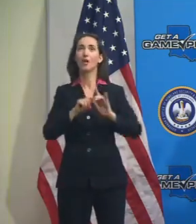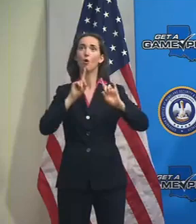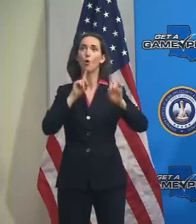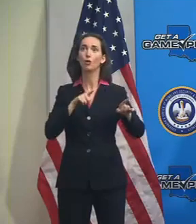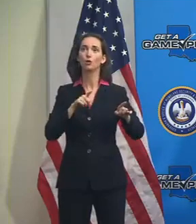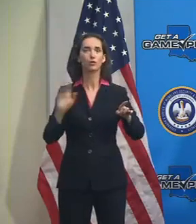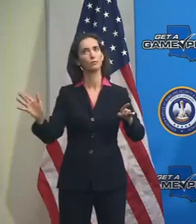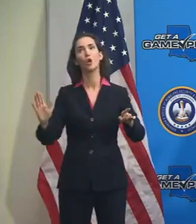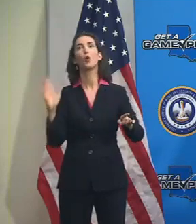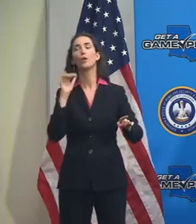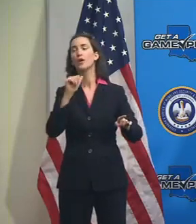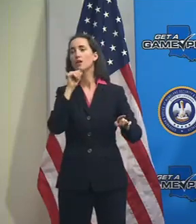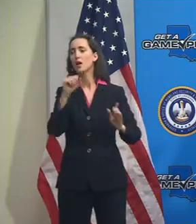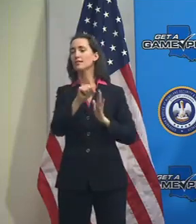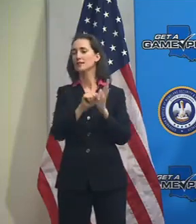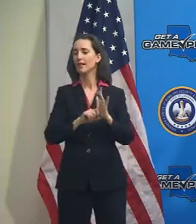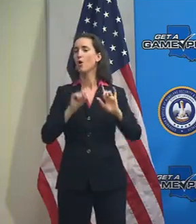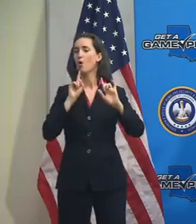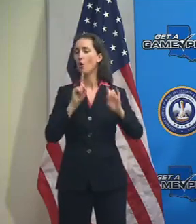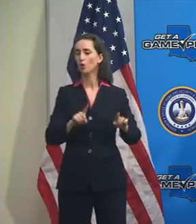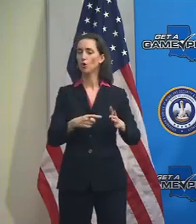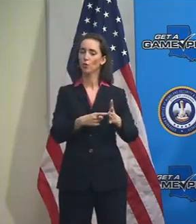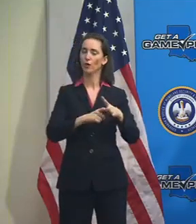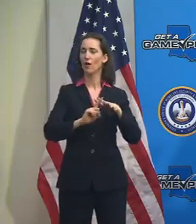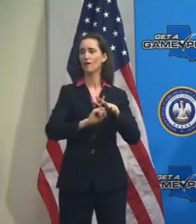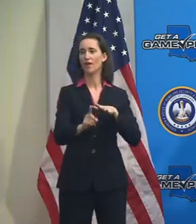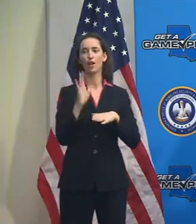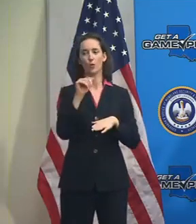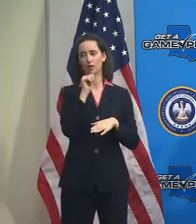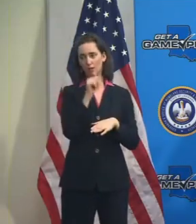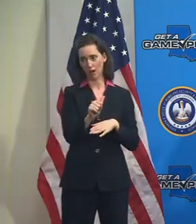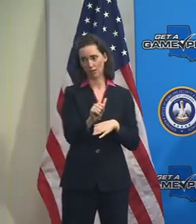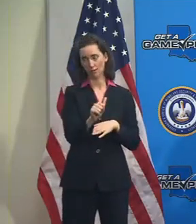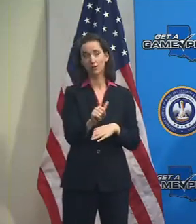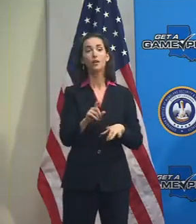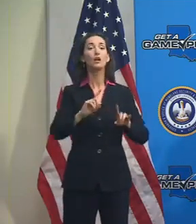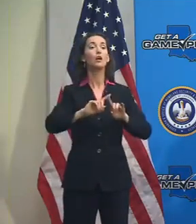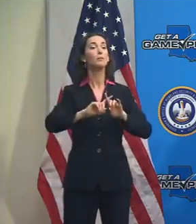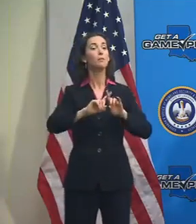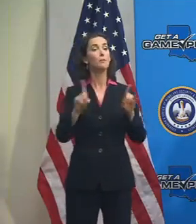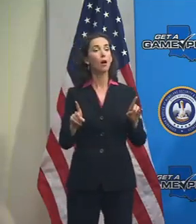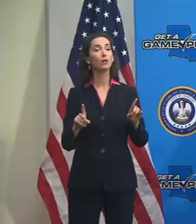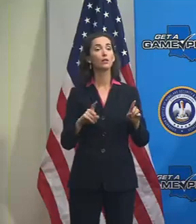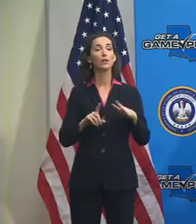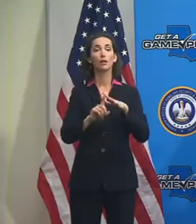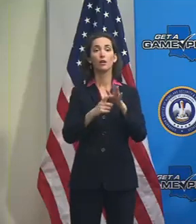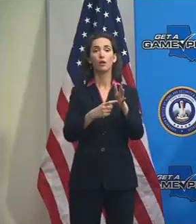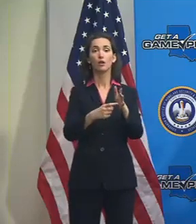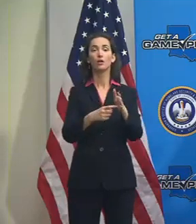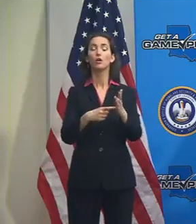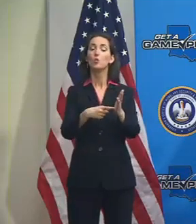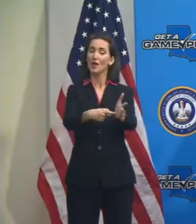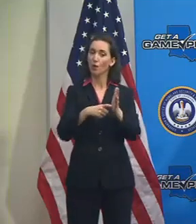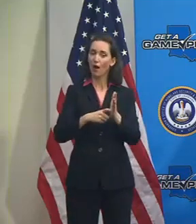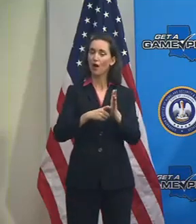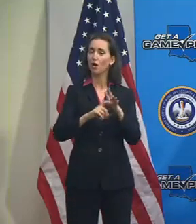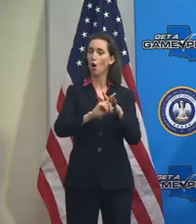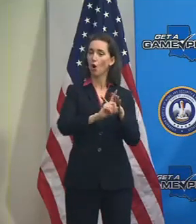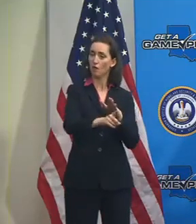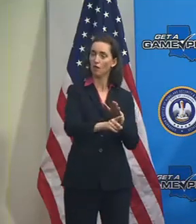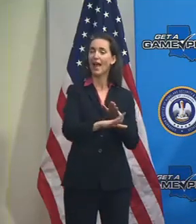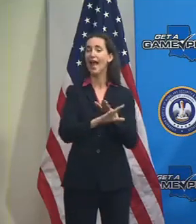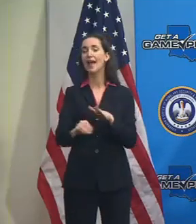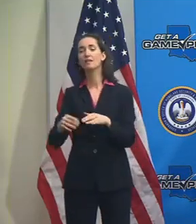be any state-ordered mandatory evacuations. There will be evacuation orders, mandatory and